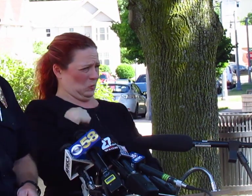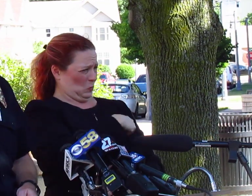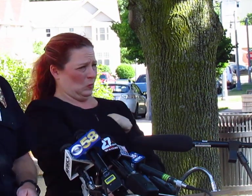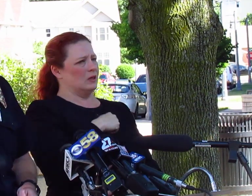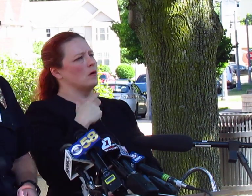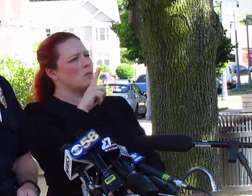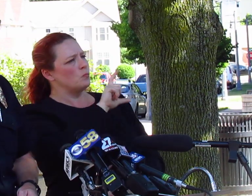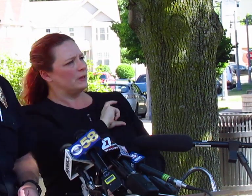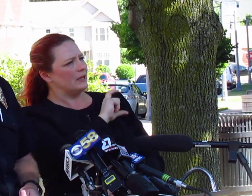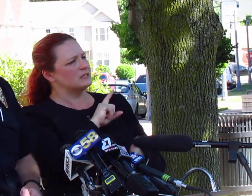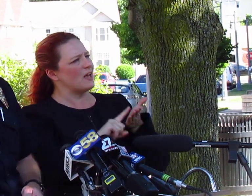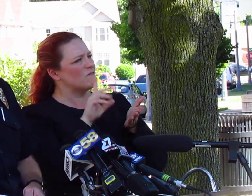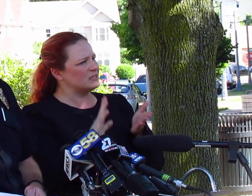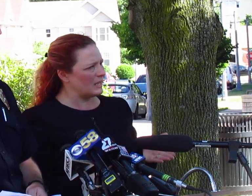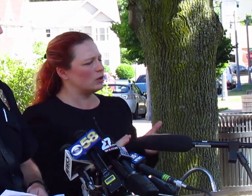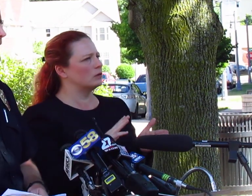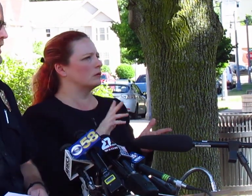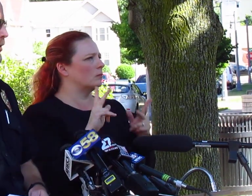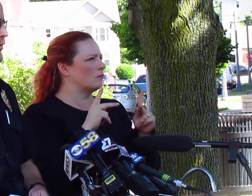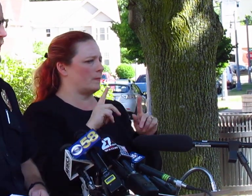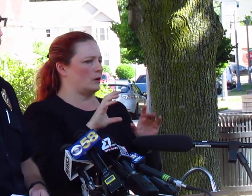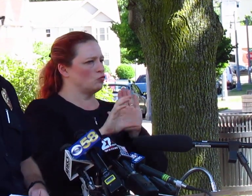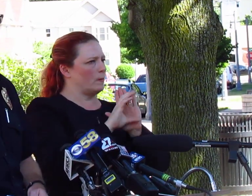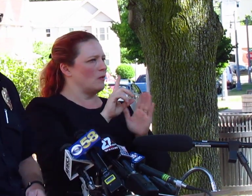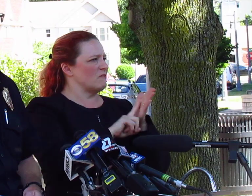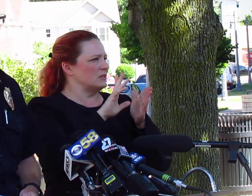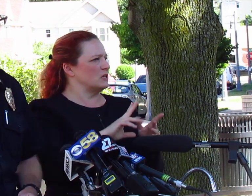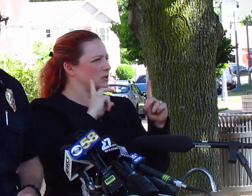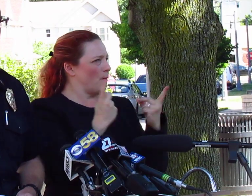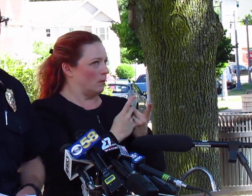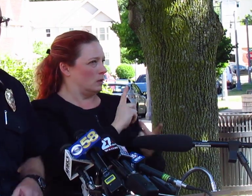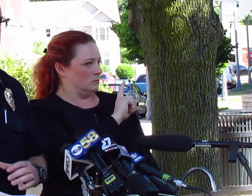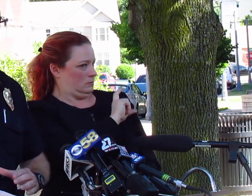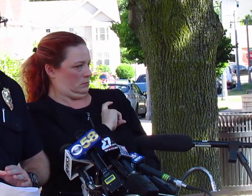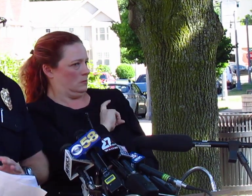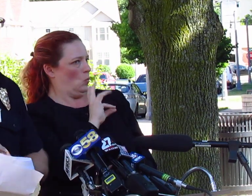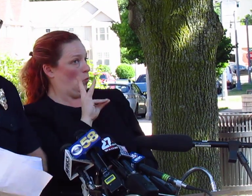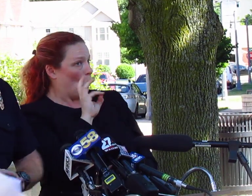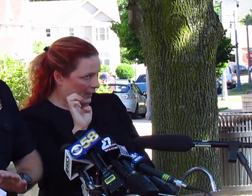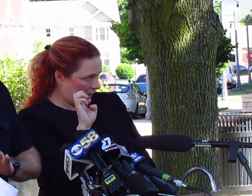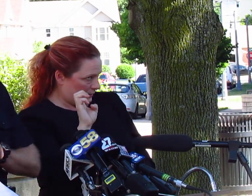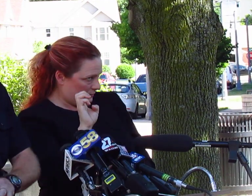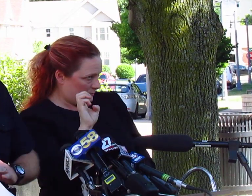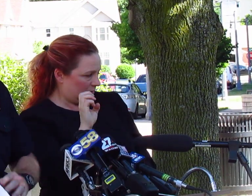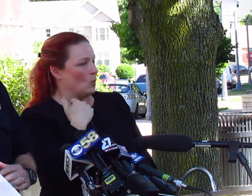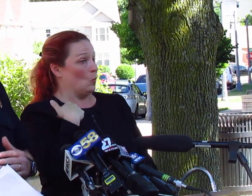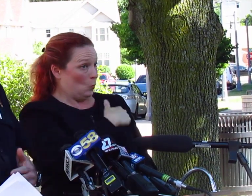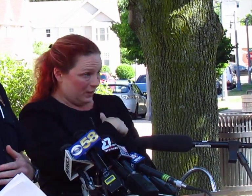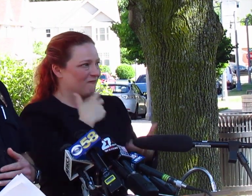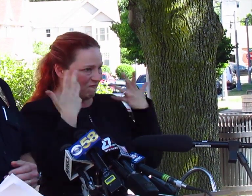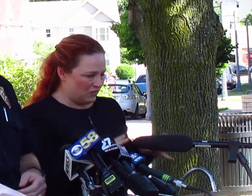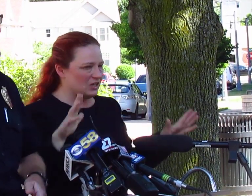our agents from the Department of Criminal Investigations that have been helping us out greatly with this. Once we are finished with our